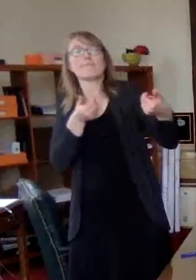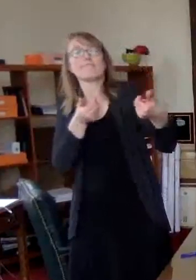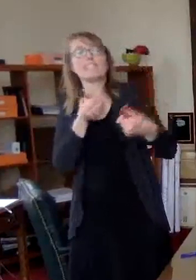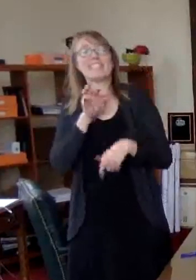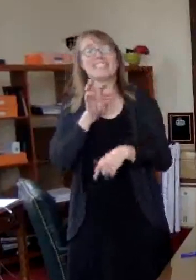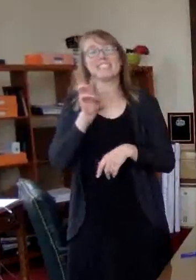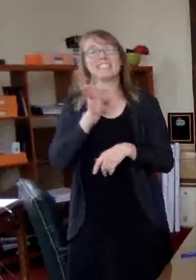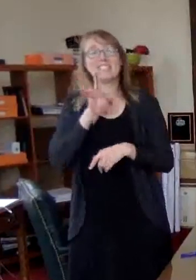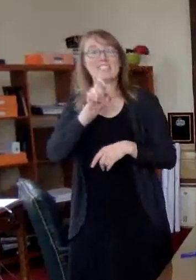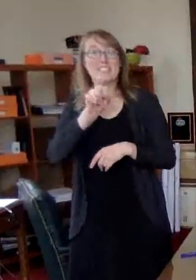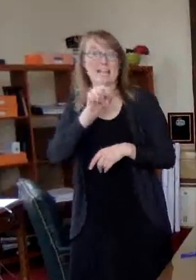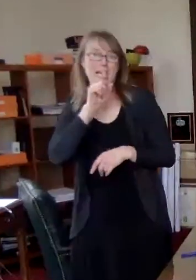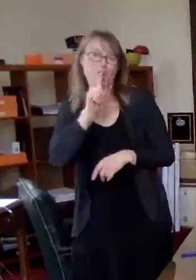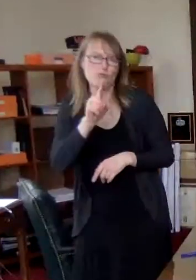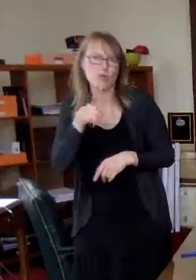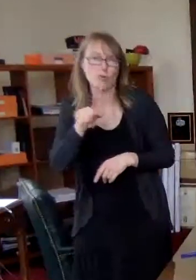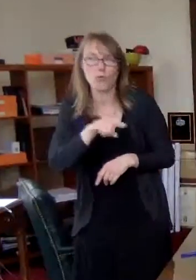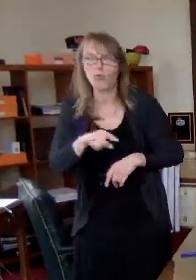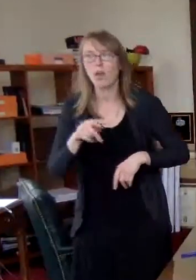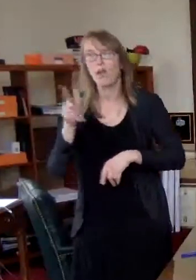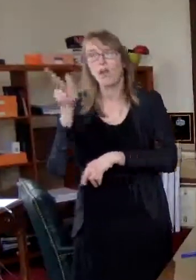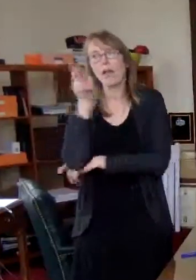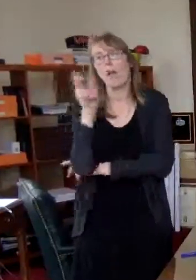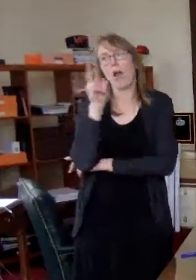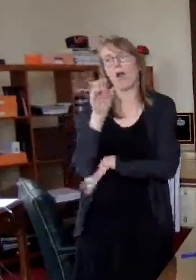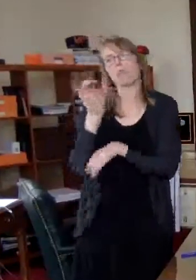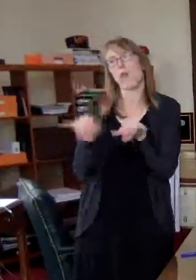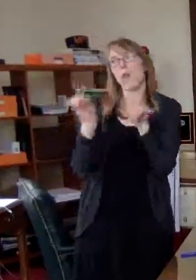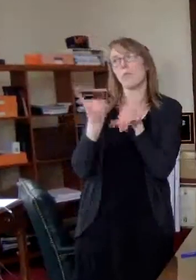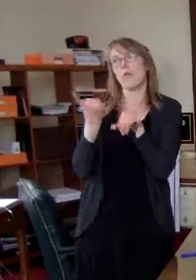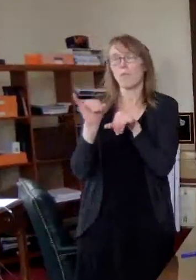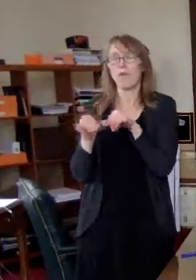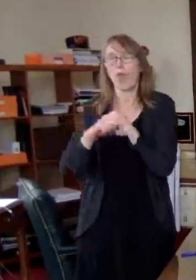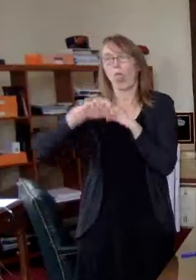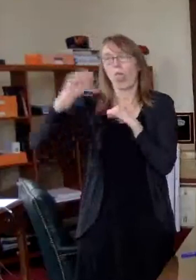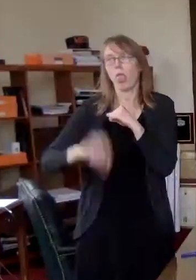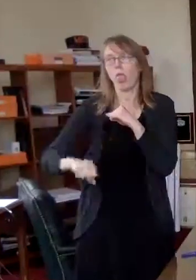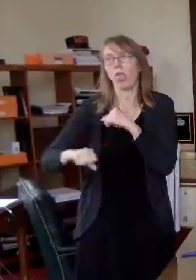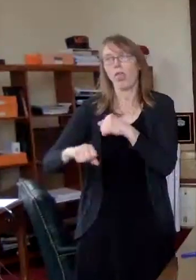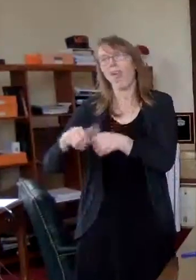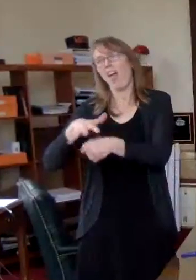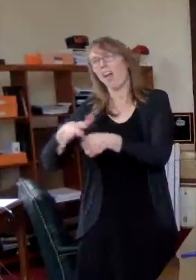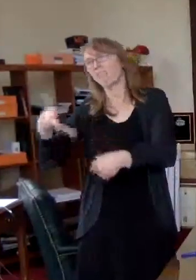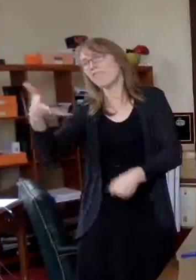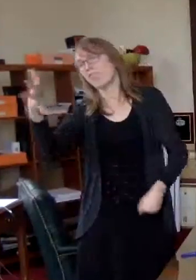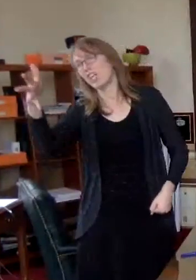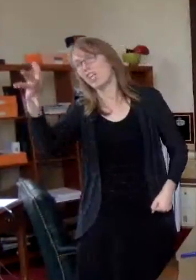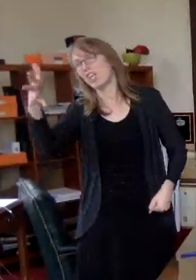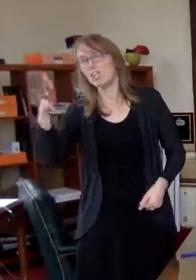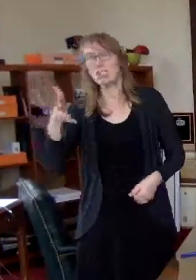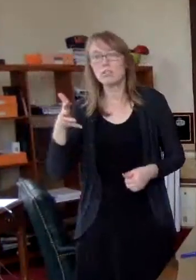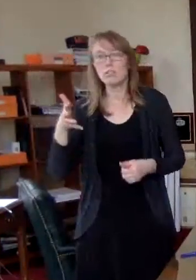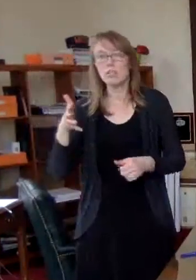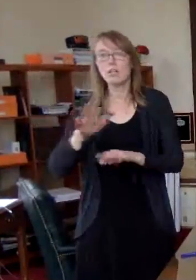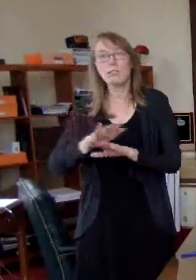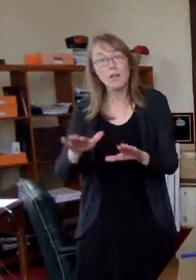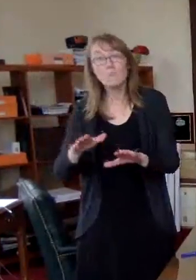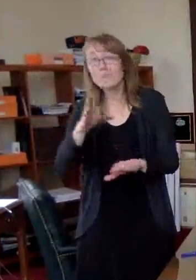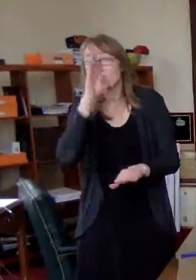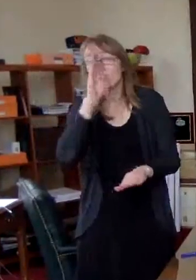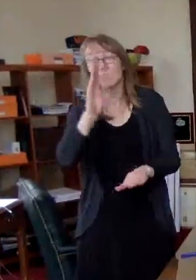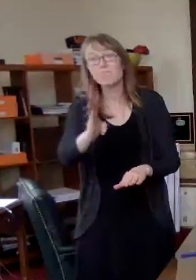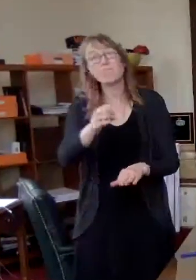people are getting sick and tired of hearing it. I've heard that a couple of times, like, enough already. But frankly, bear with us on